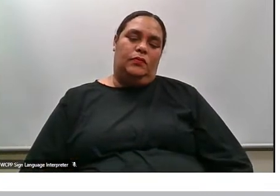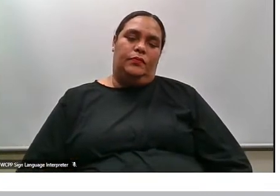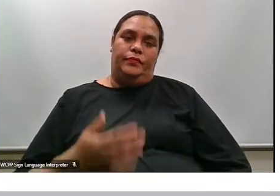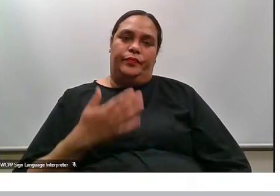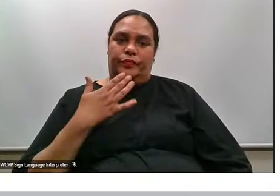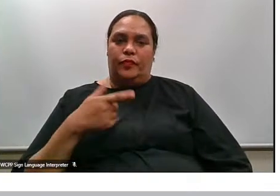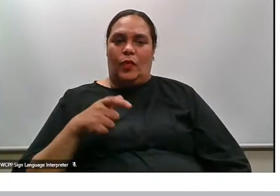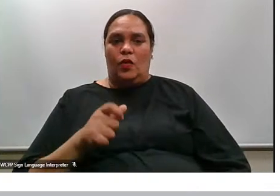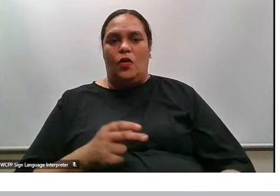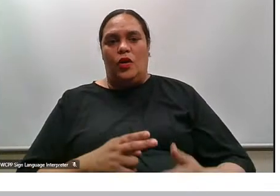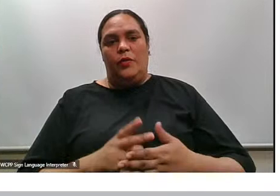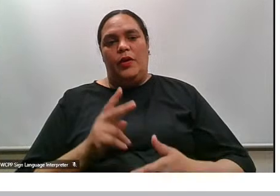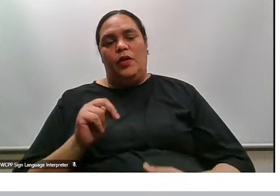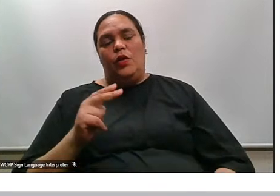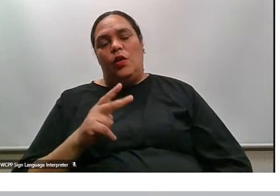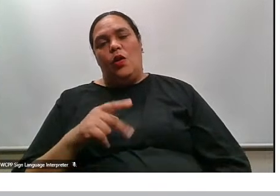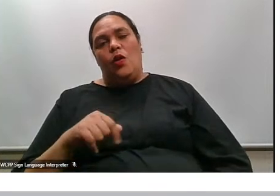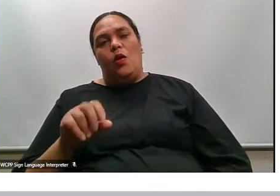Ngondo.